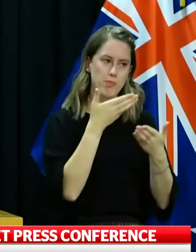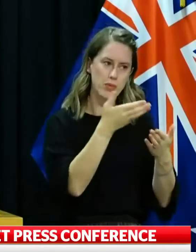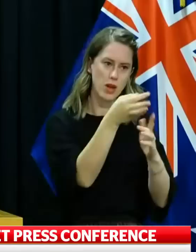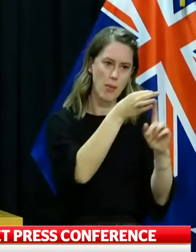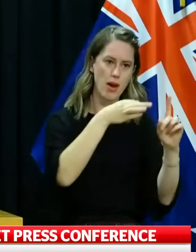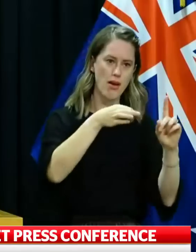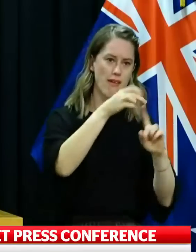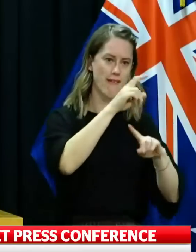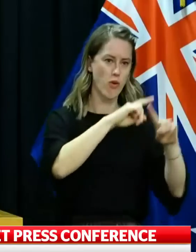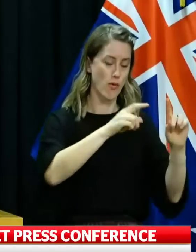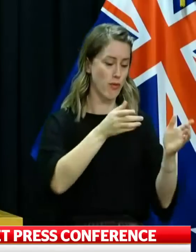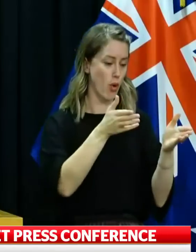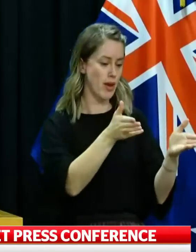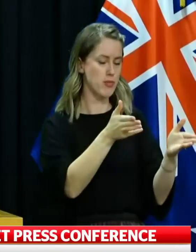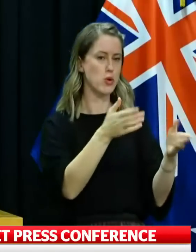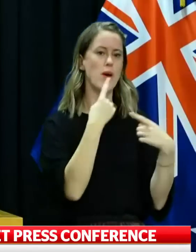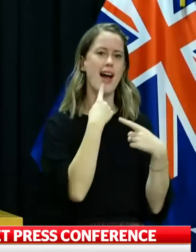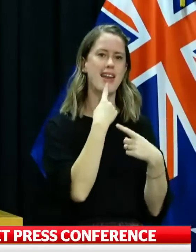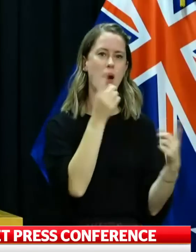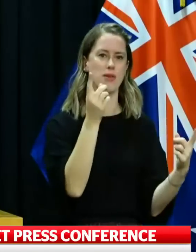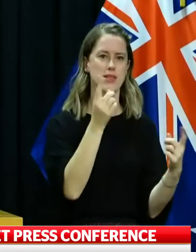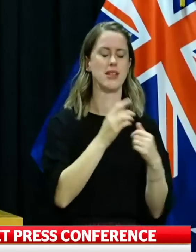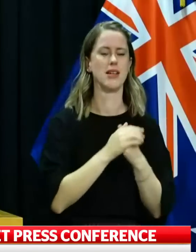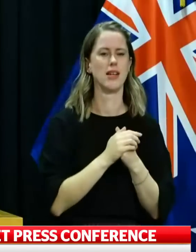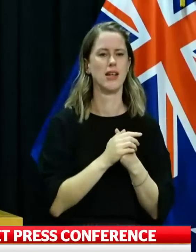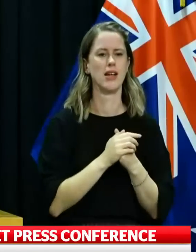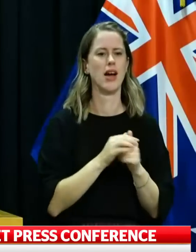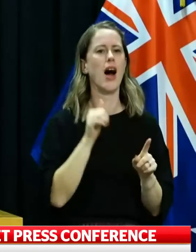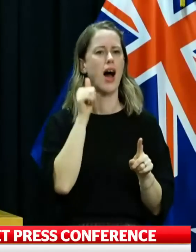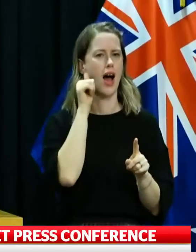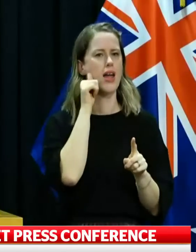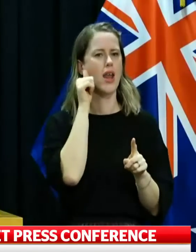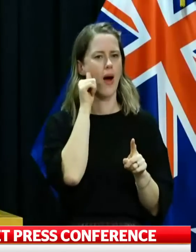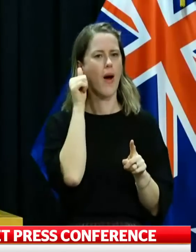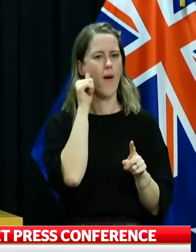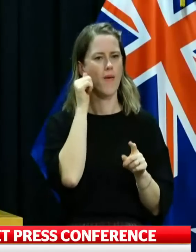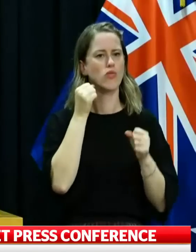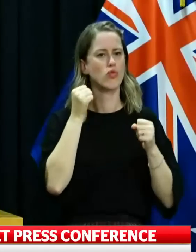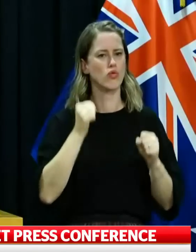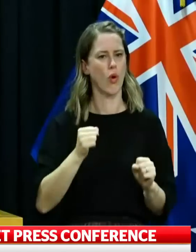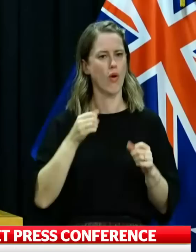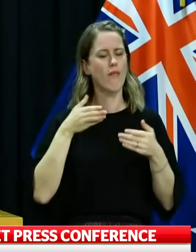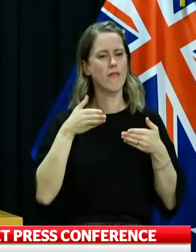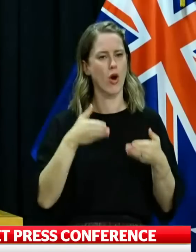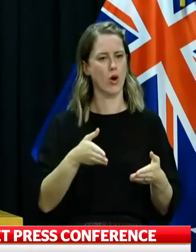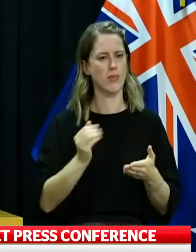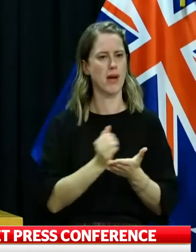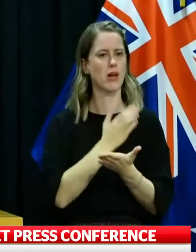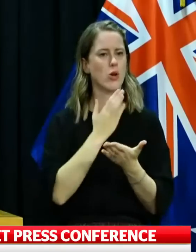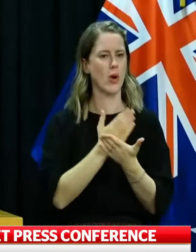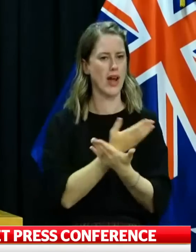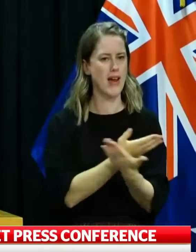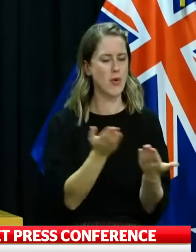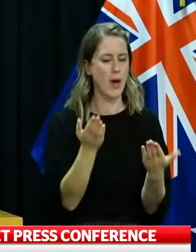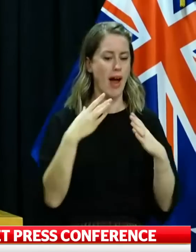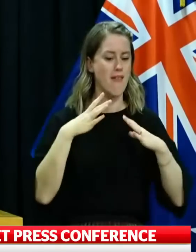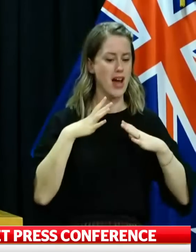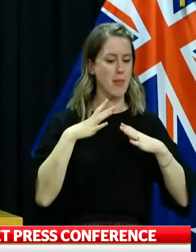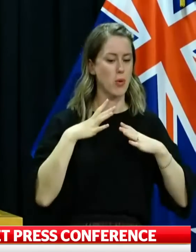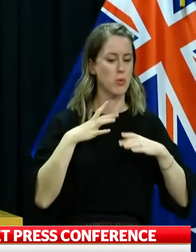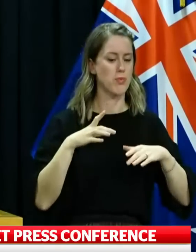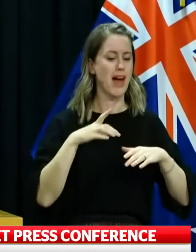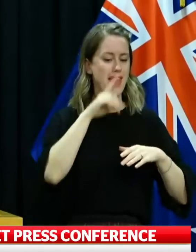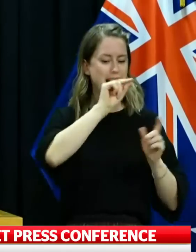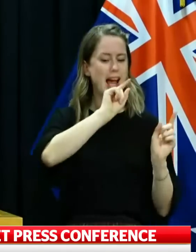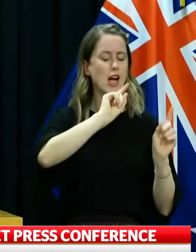Pacific Island Forum, but I know that there is a very firm focus on making sure that everyone is available and able to attend,